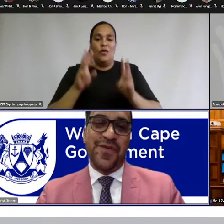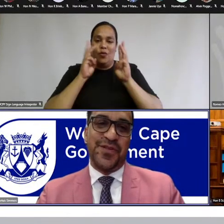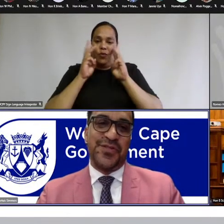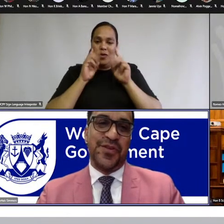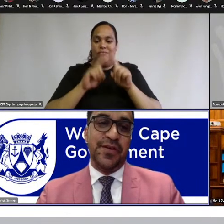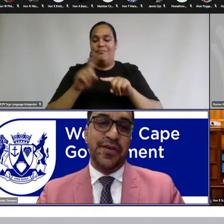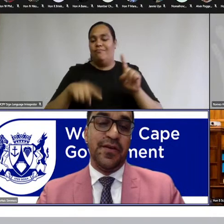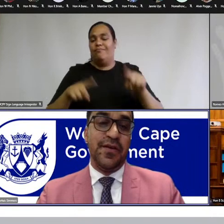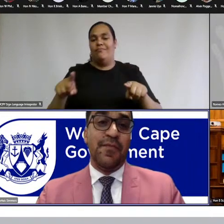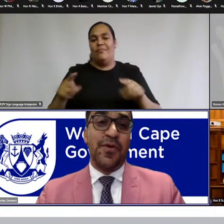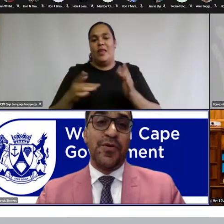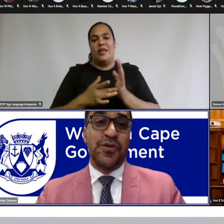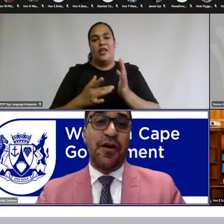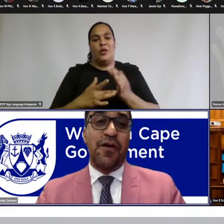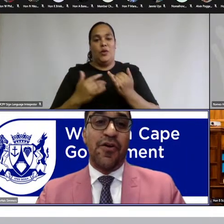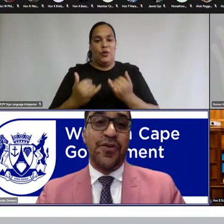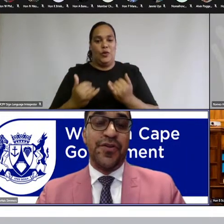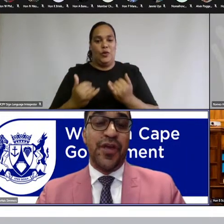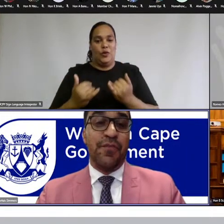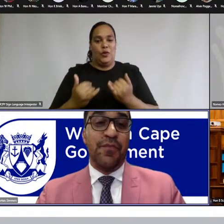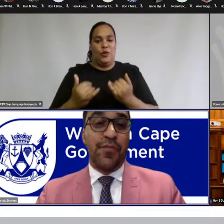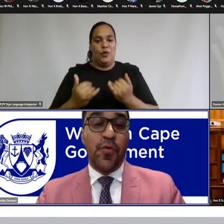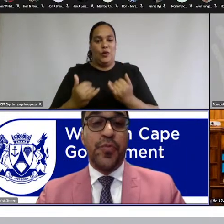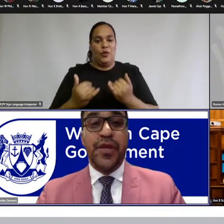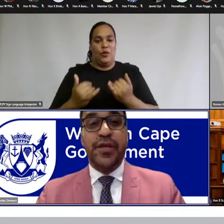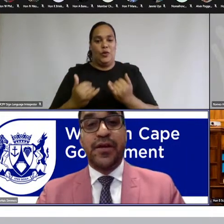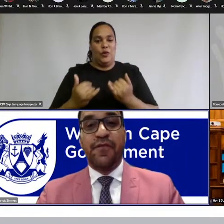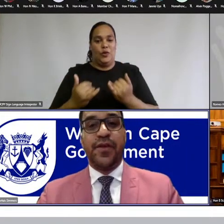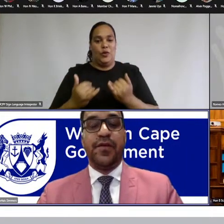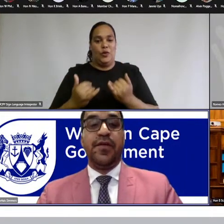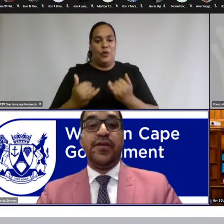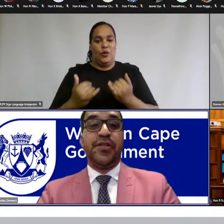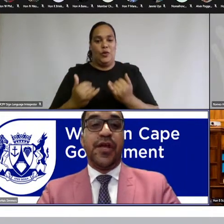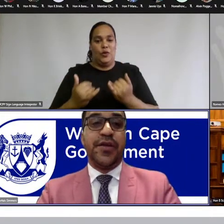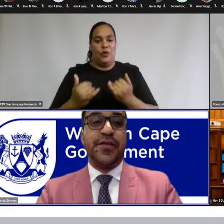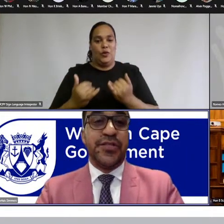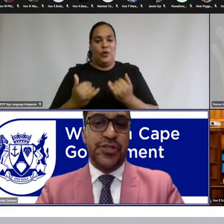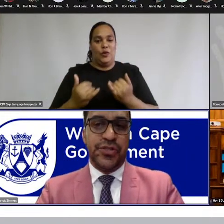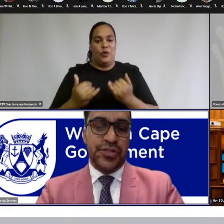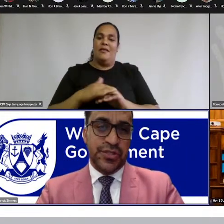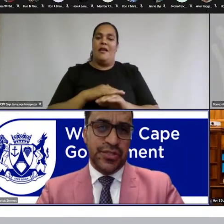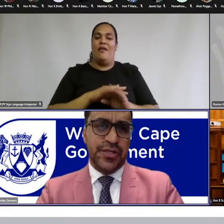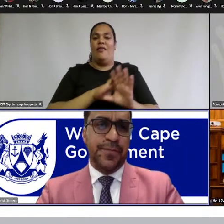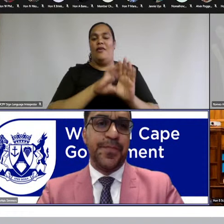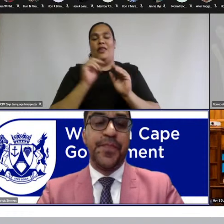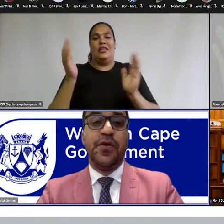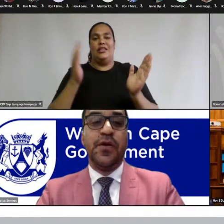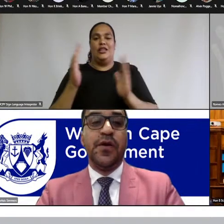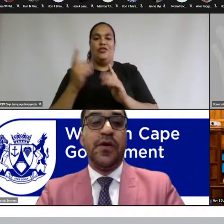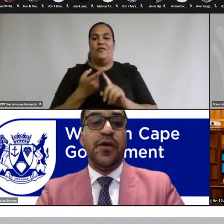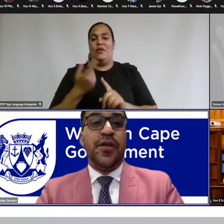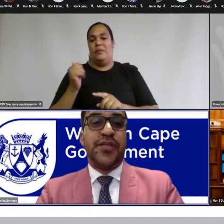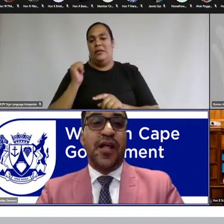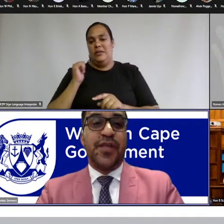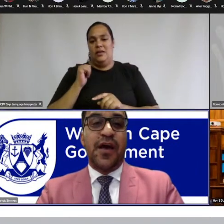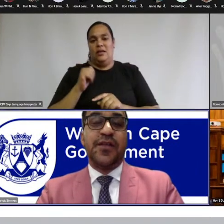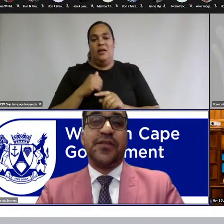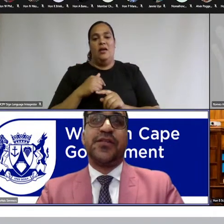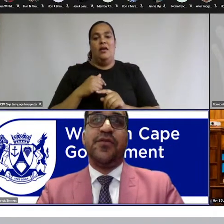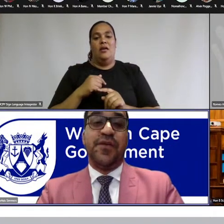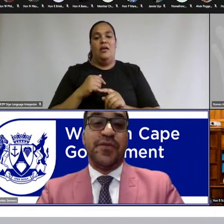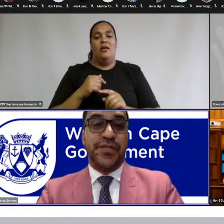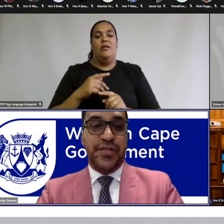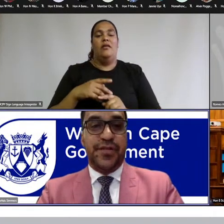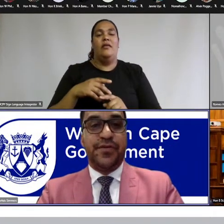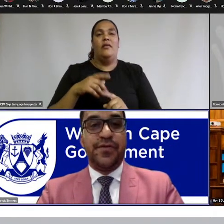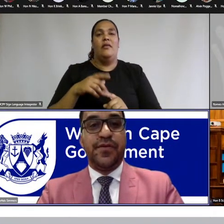very innovative methods today, but also our honoured and broad media covering these entire sessions since yesterday. It is Albert Einstein